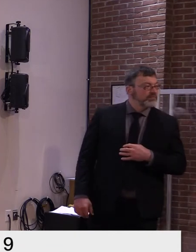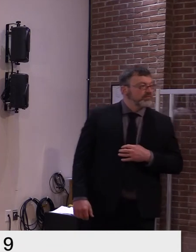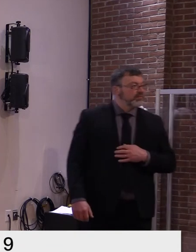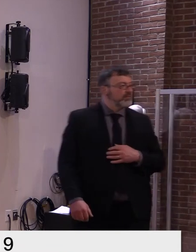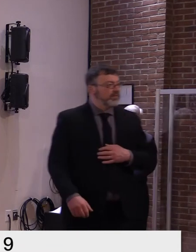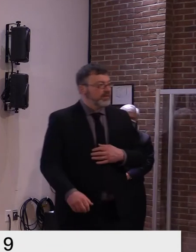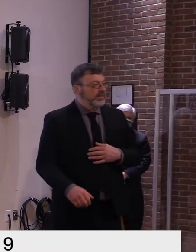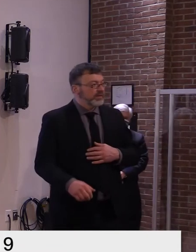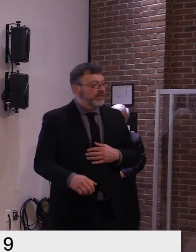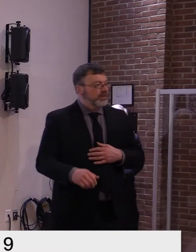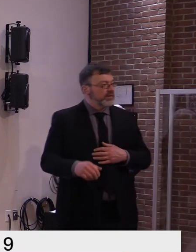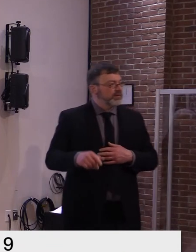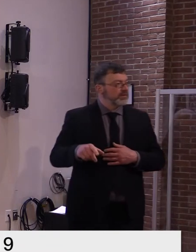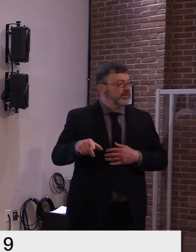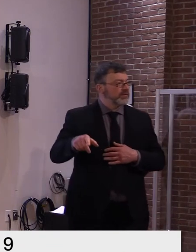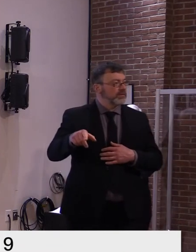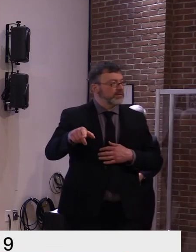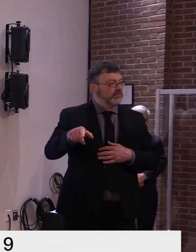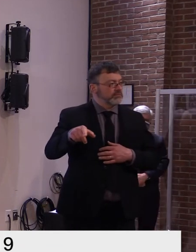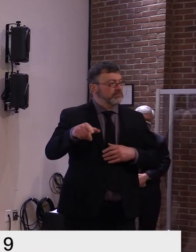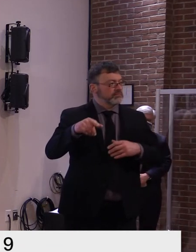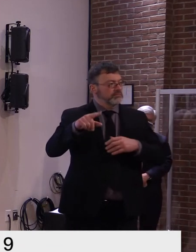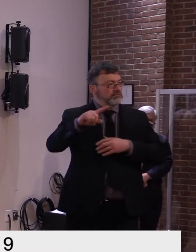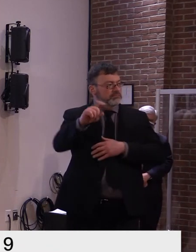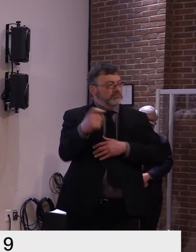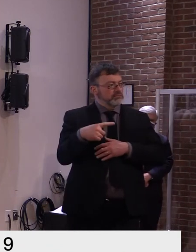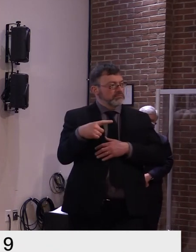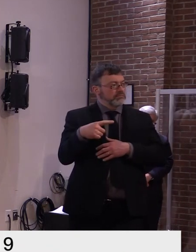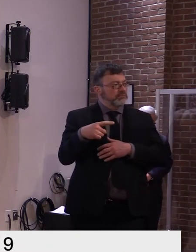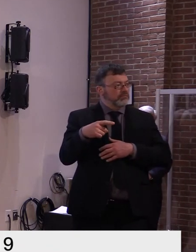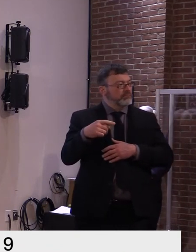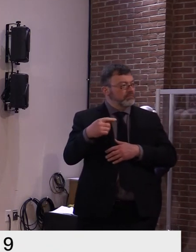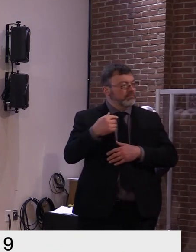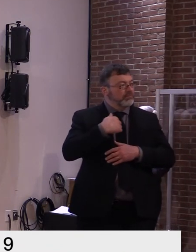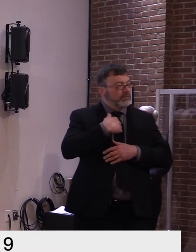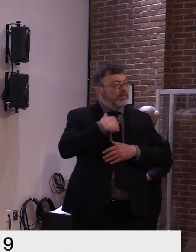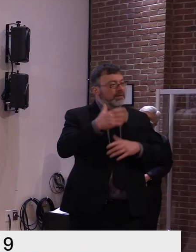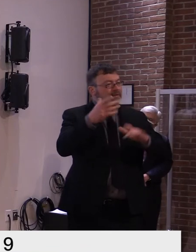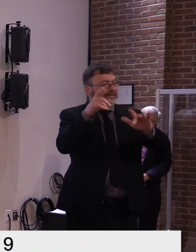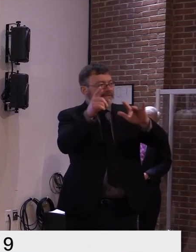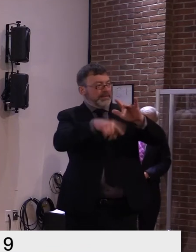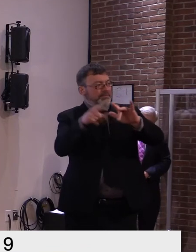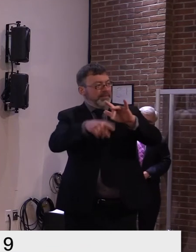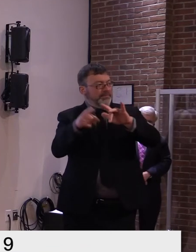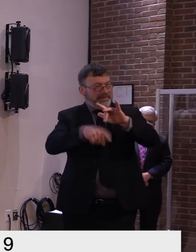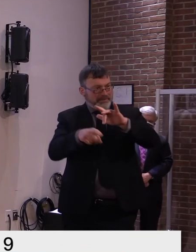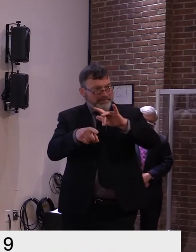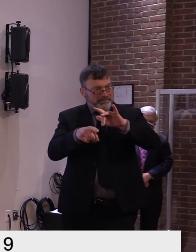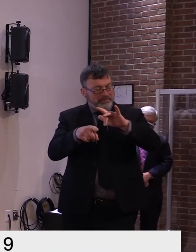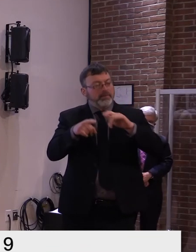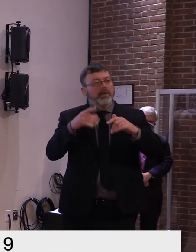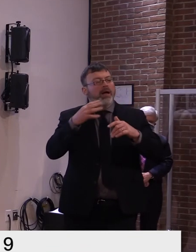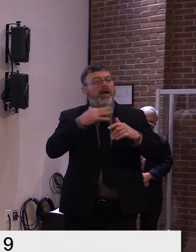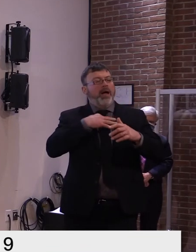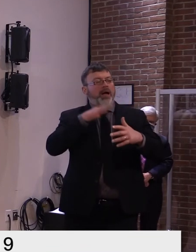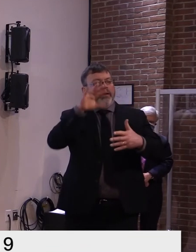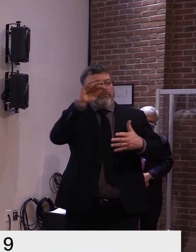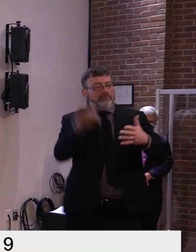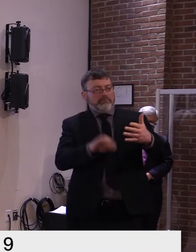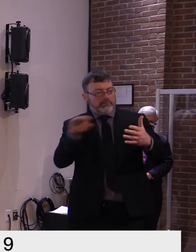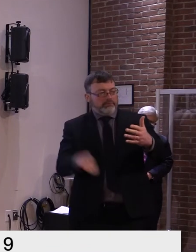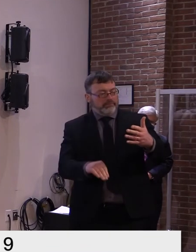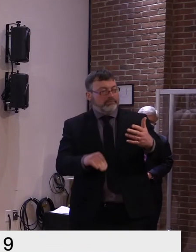missed their turn are at a back end at the end of the queue. So we still have 8 in the queue, and it's about 12:30. Next up